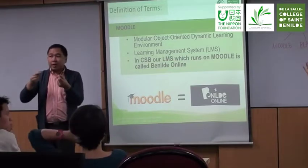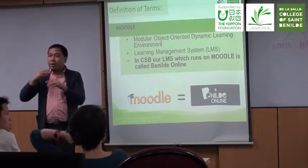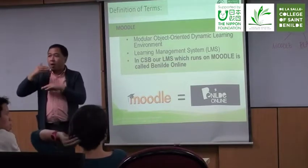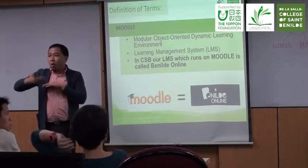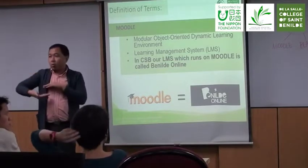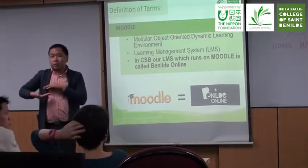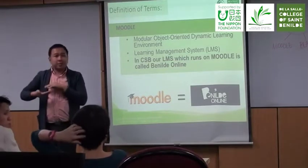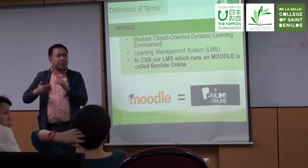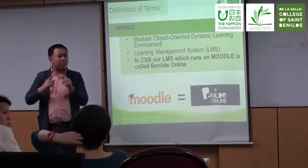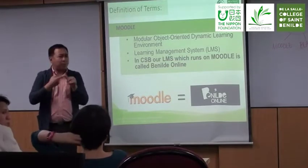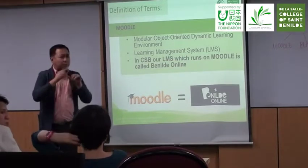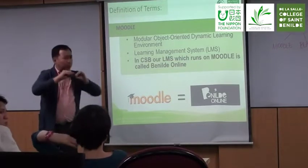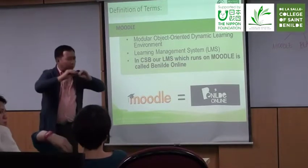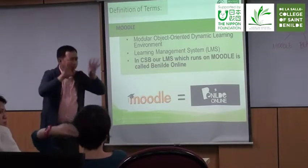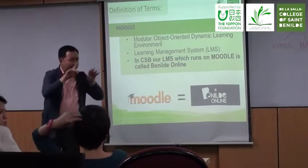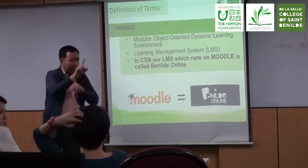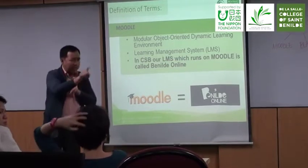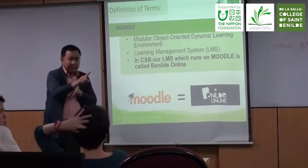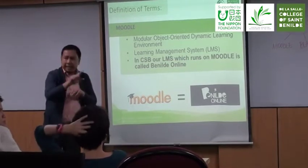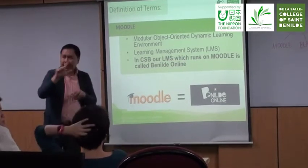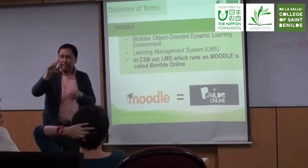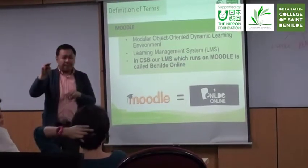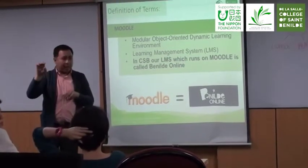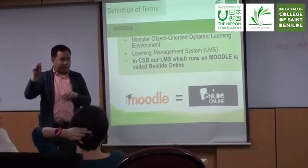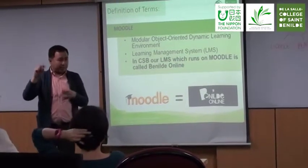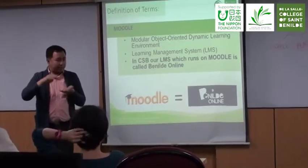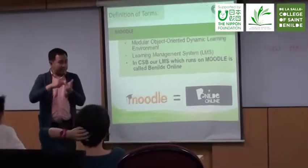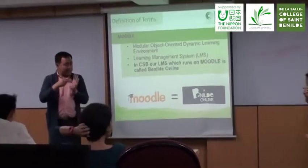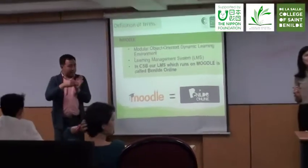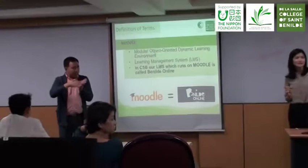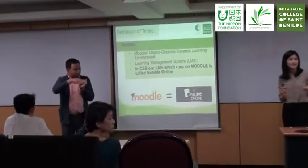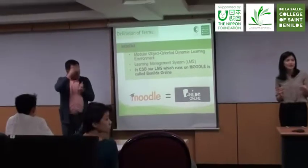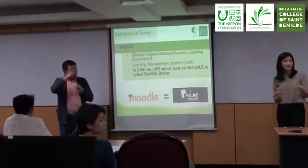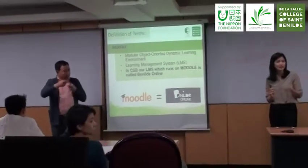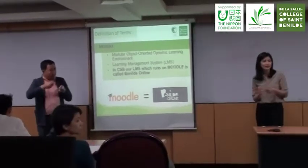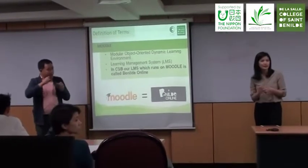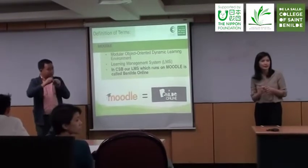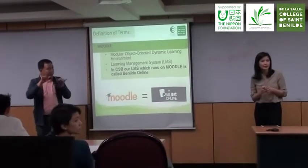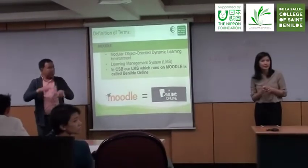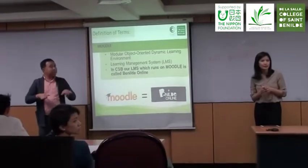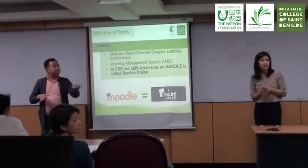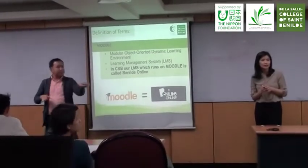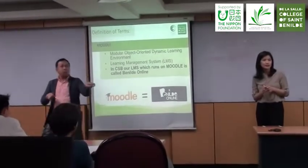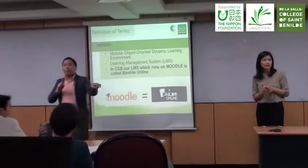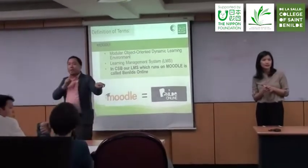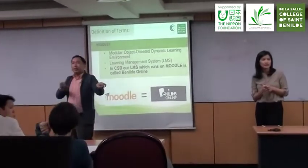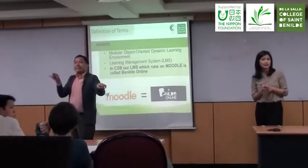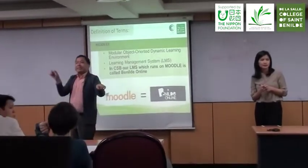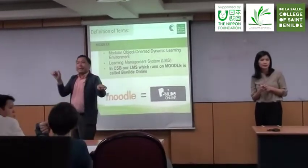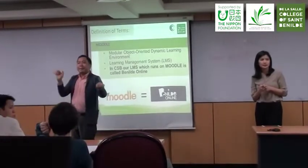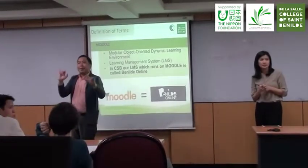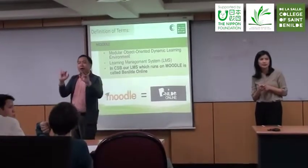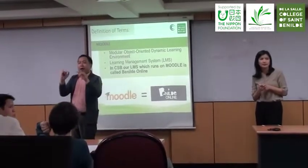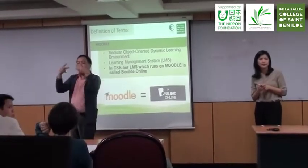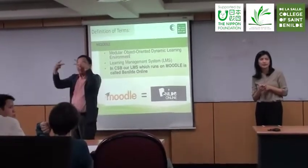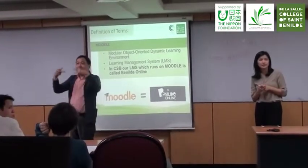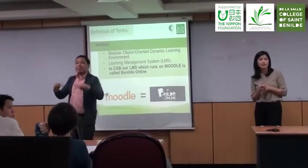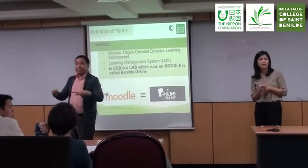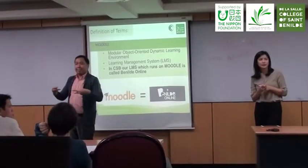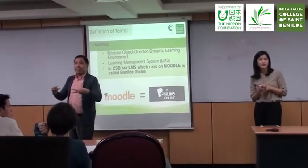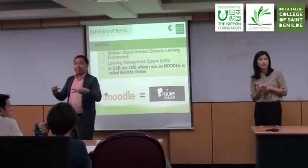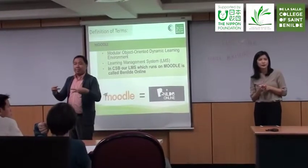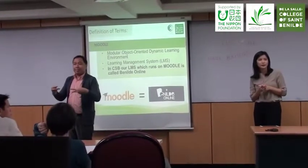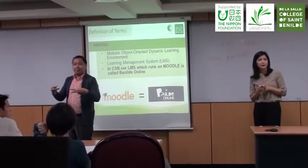Let me clarify. An LMS is a learning management system in. It's like a website that